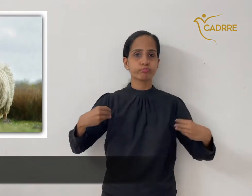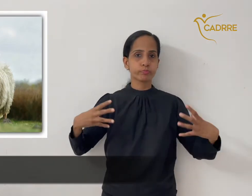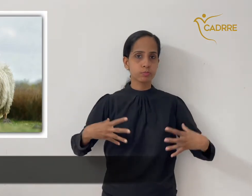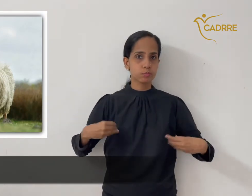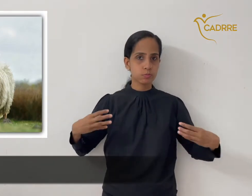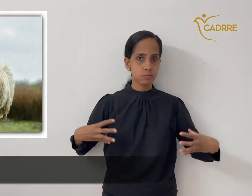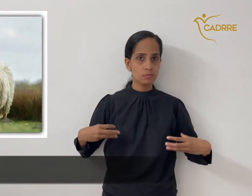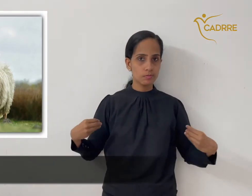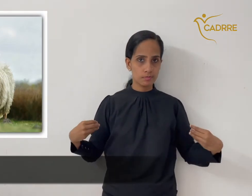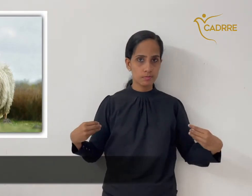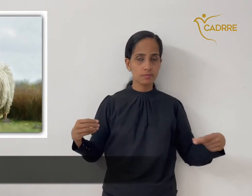Sheep.